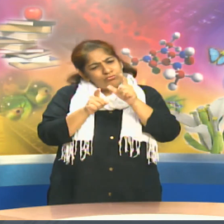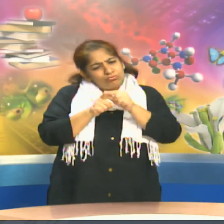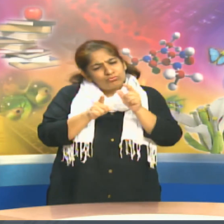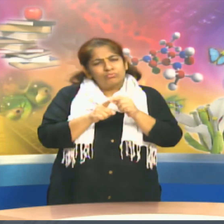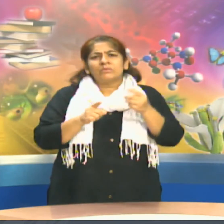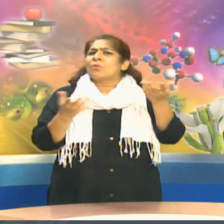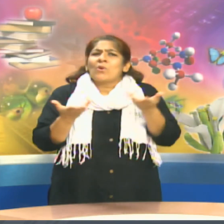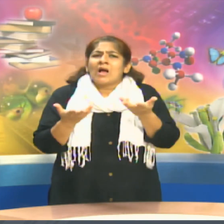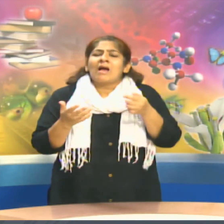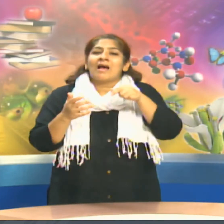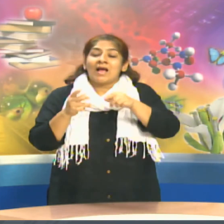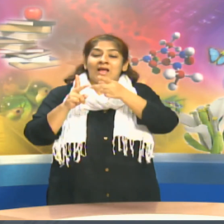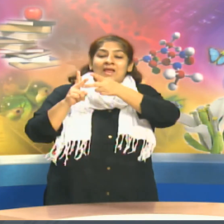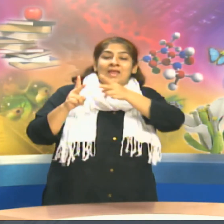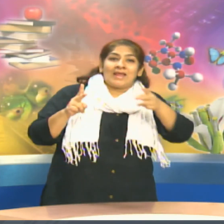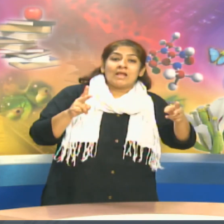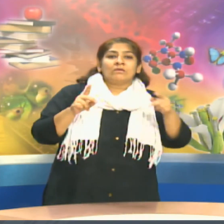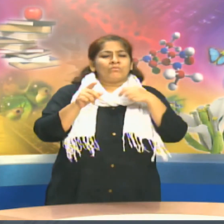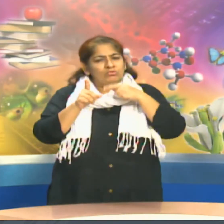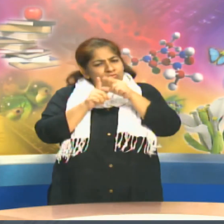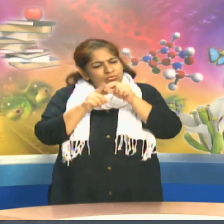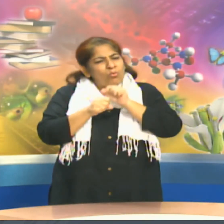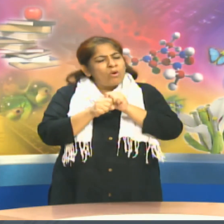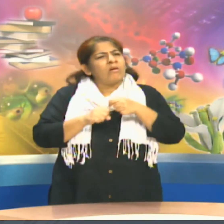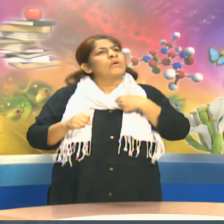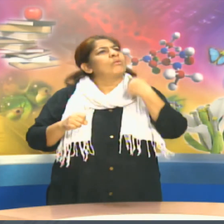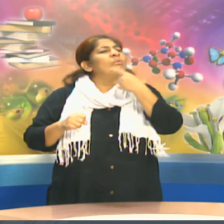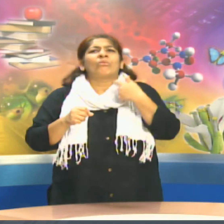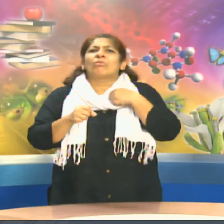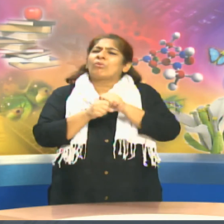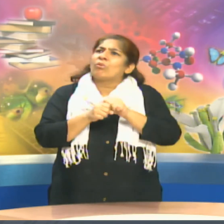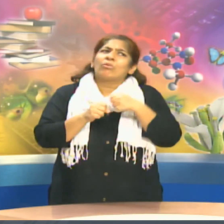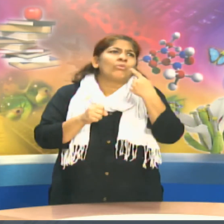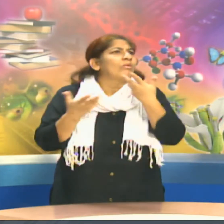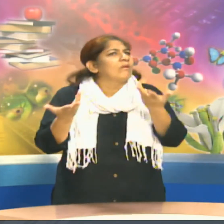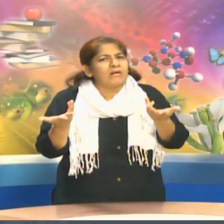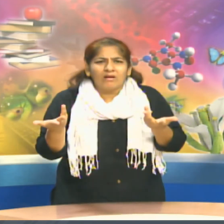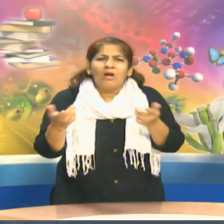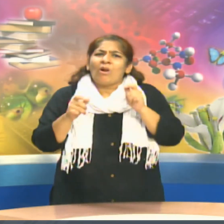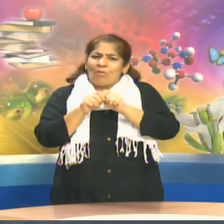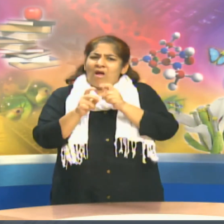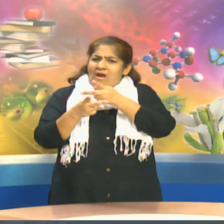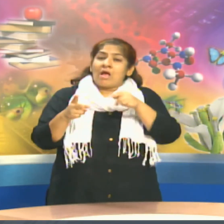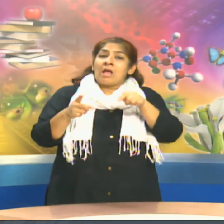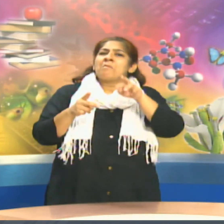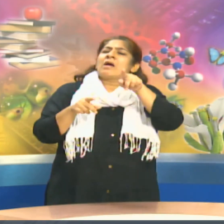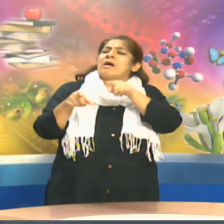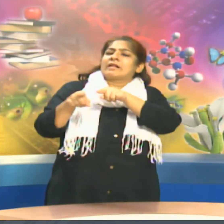have to complete this work. So many questions we have when we get answers